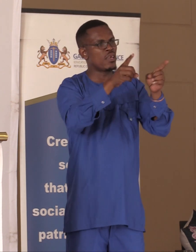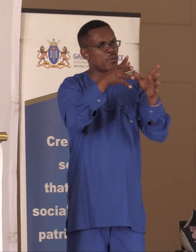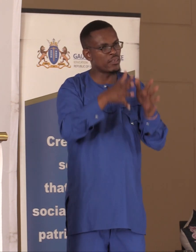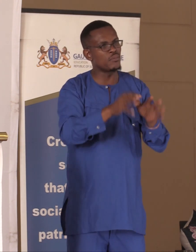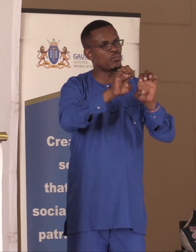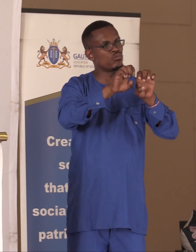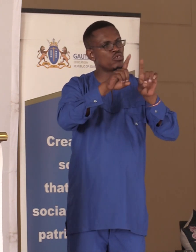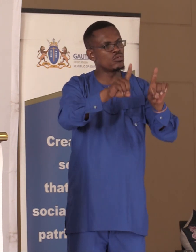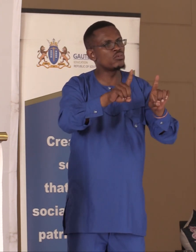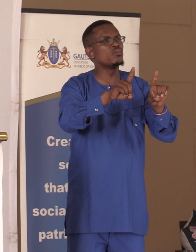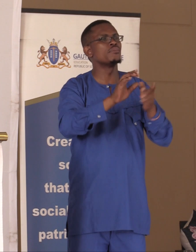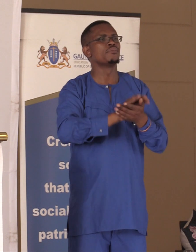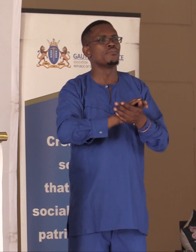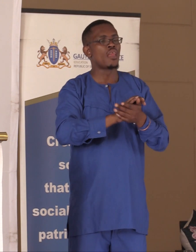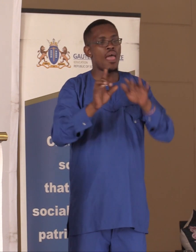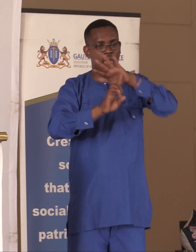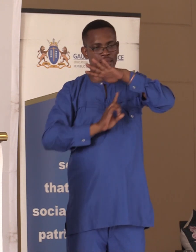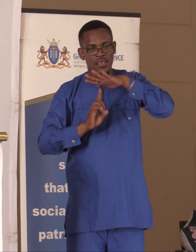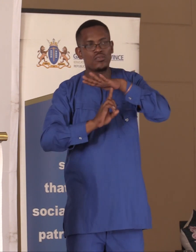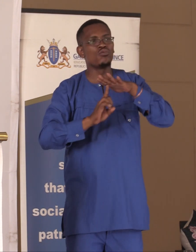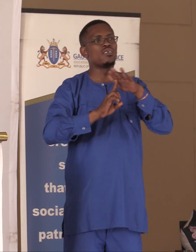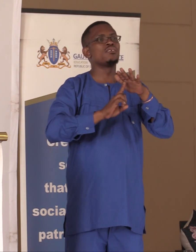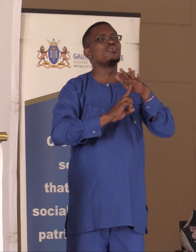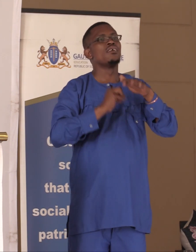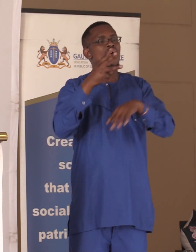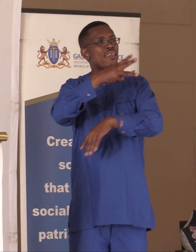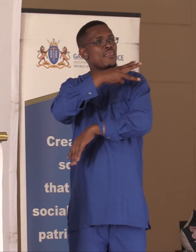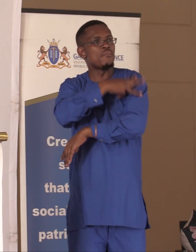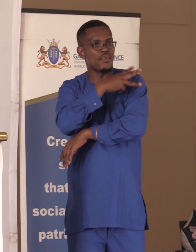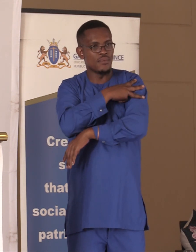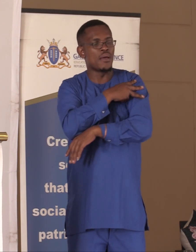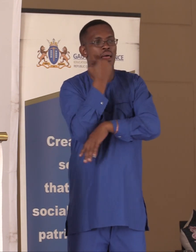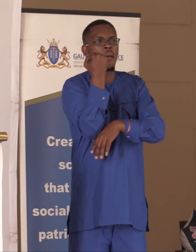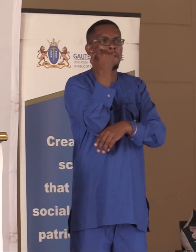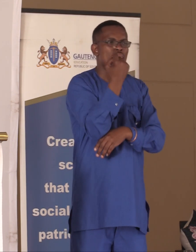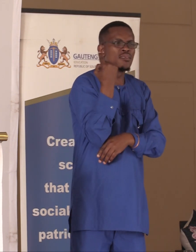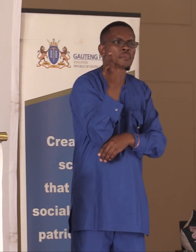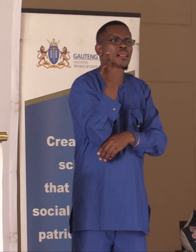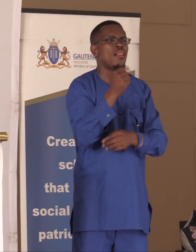of education, district and circuit managers, principal,